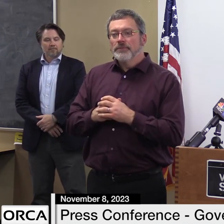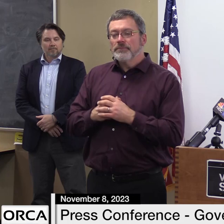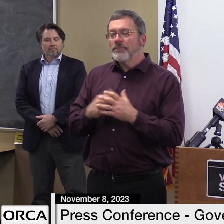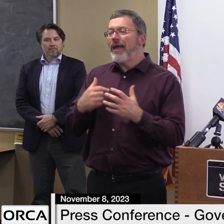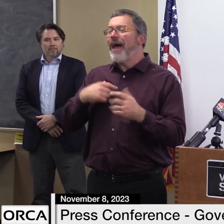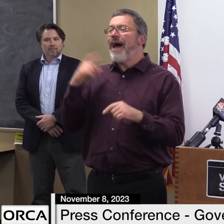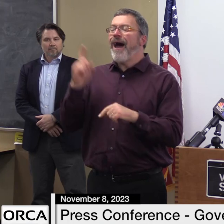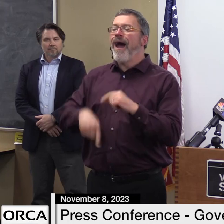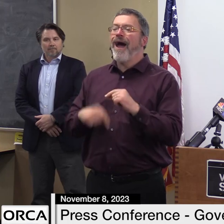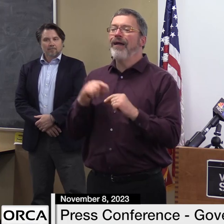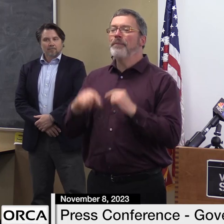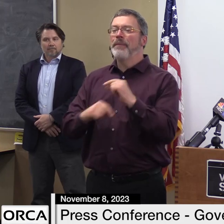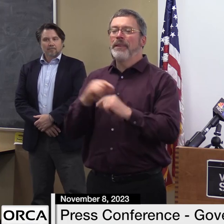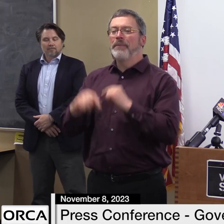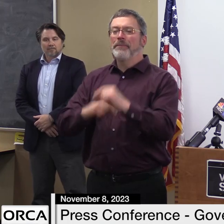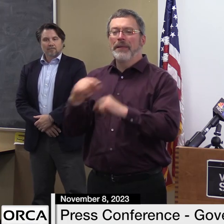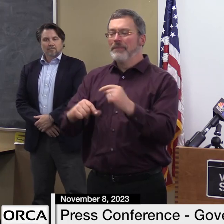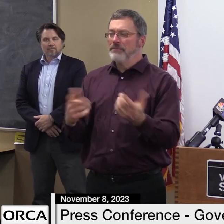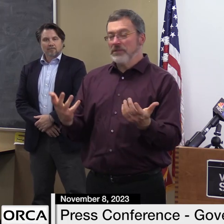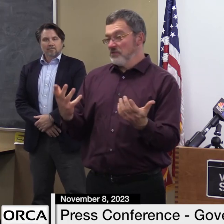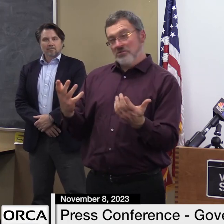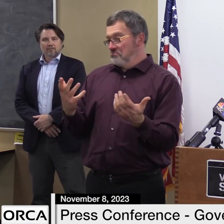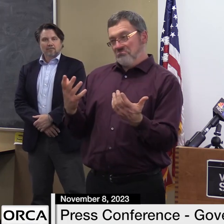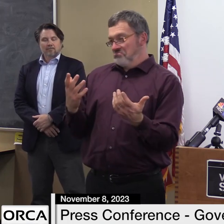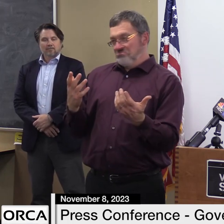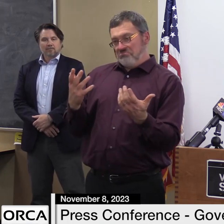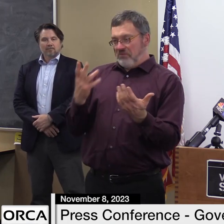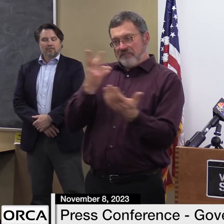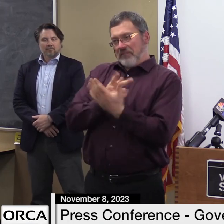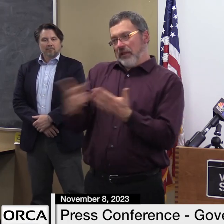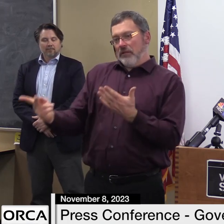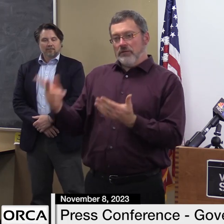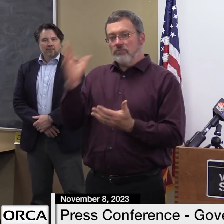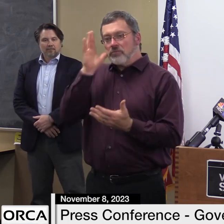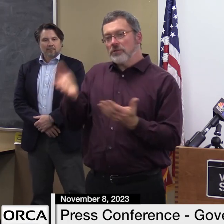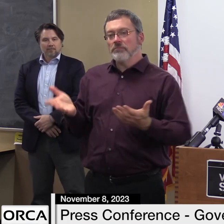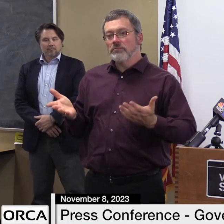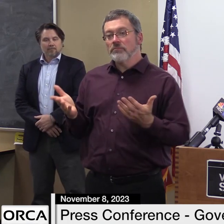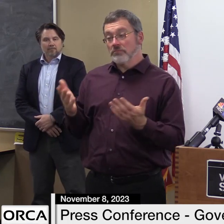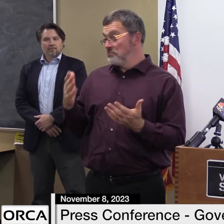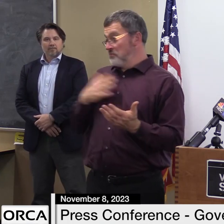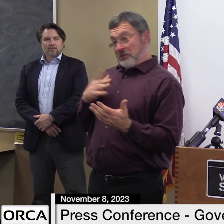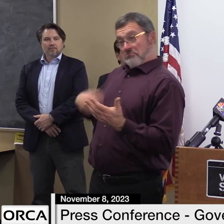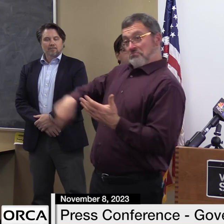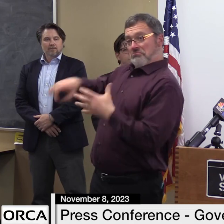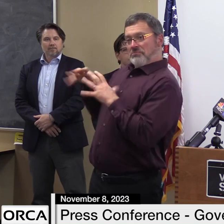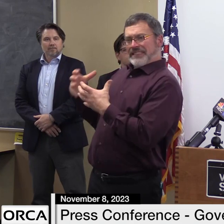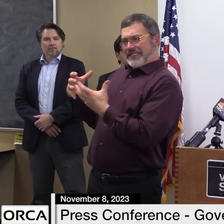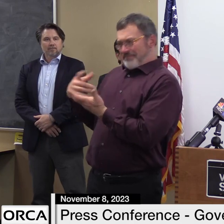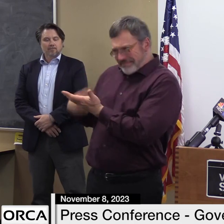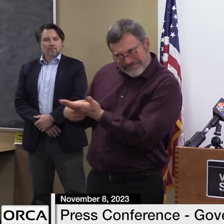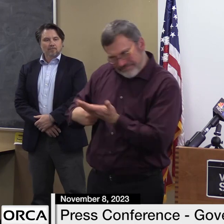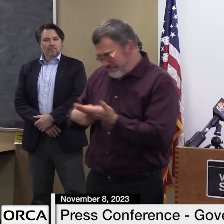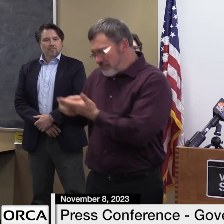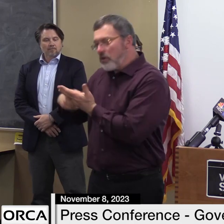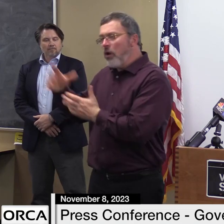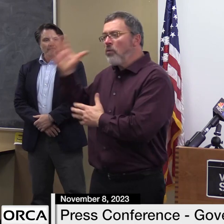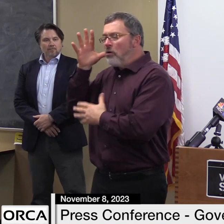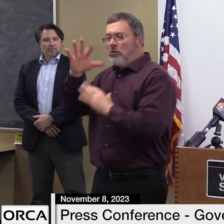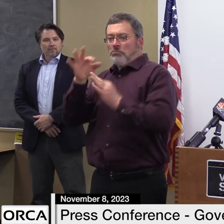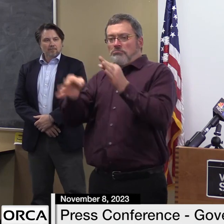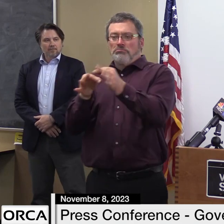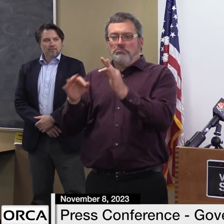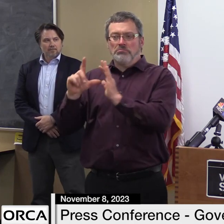conclusion. My team will go over some of the data and highlights in a few minutes, but what Vermonters can expect from us when the